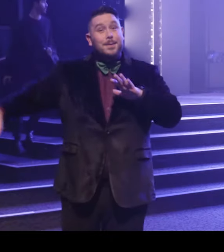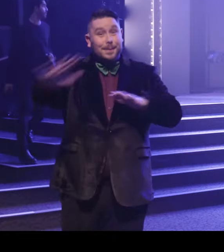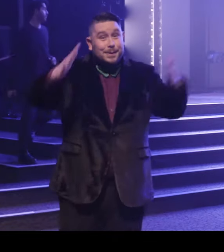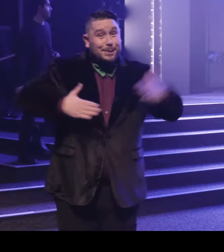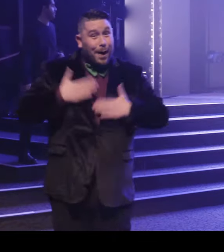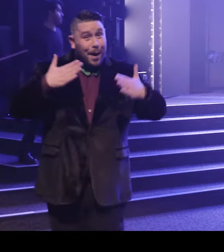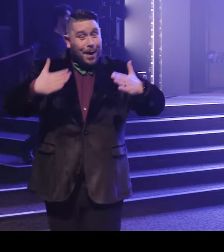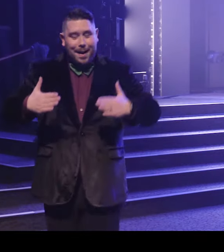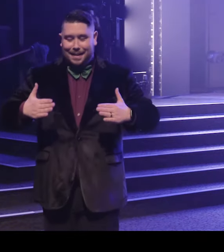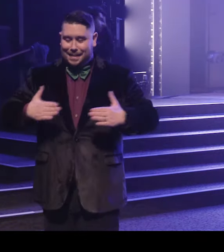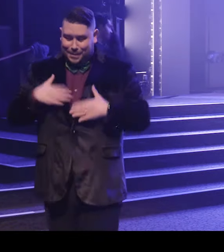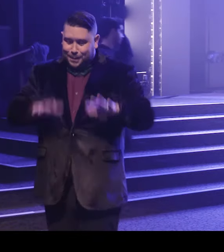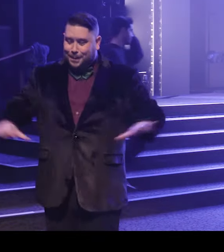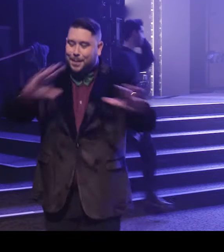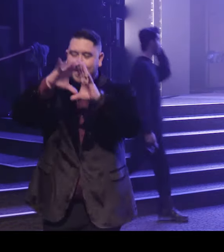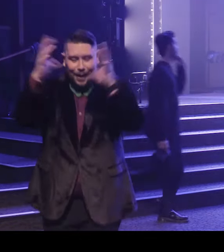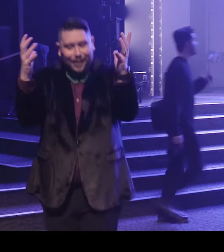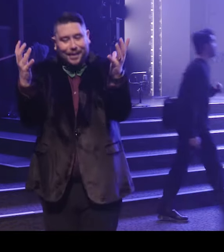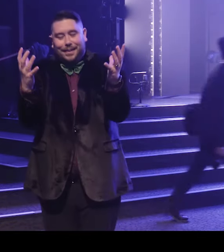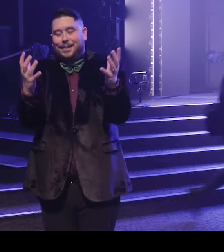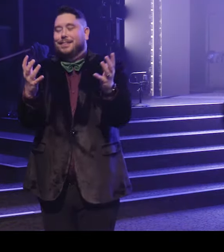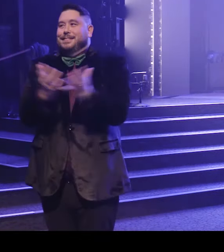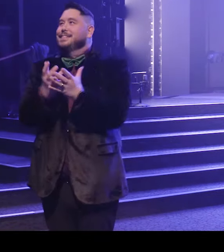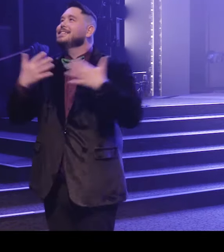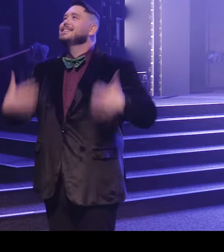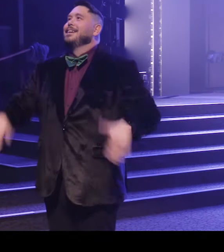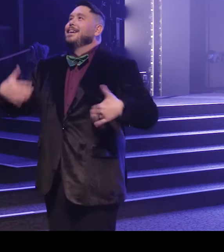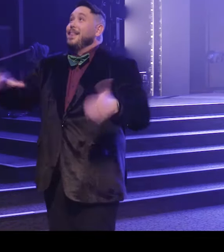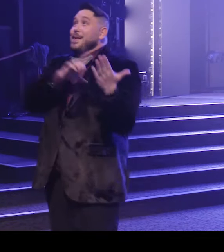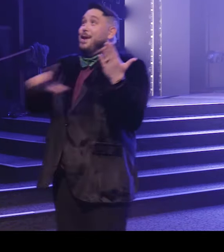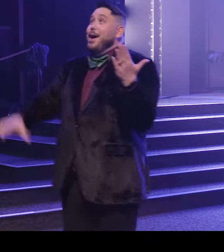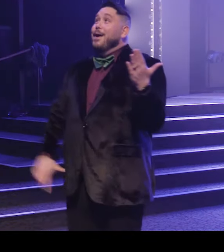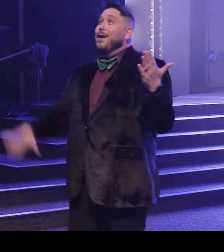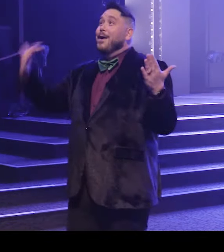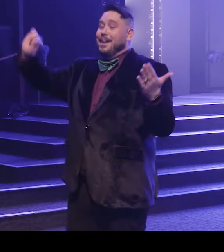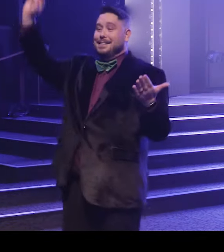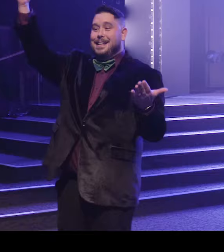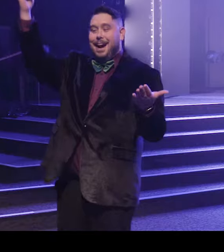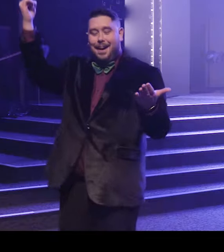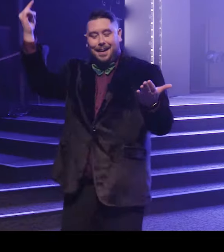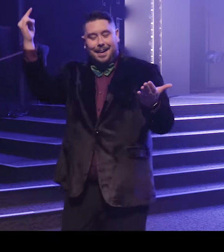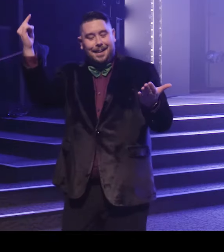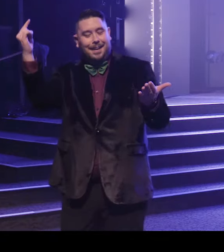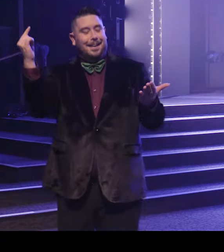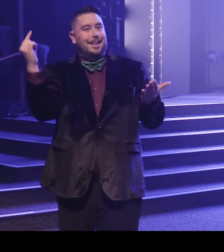To the world, the Lord is come. Let